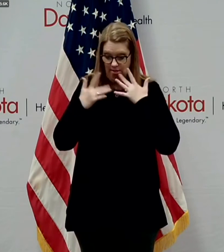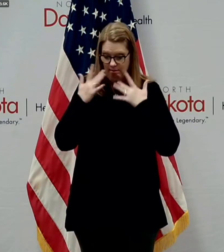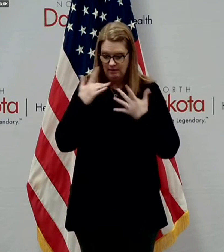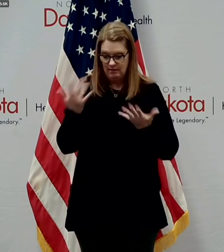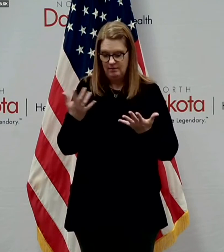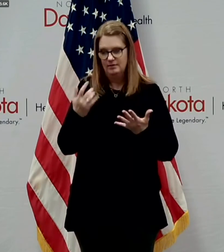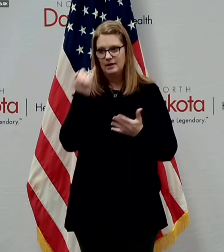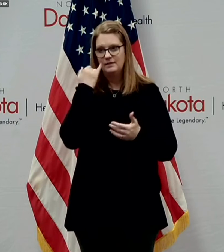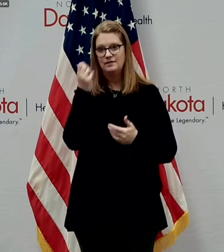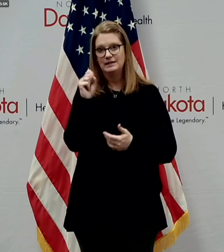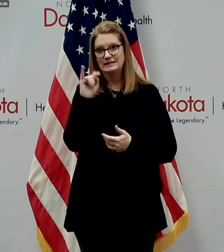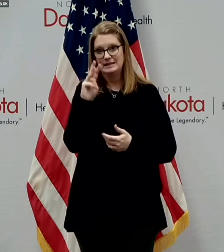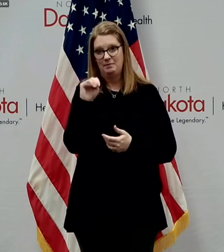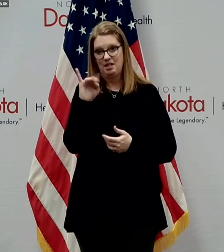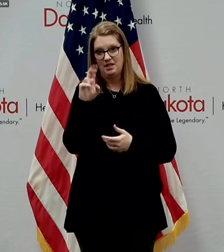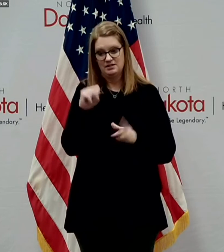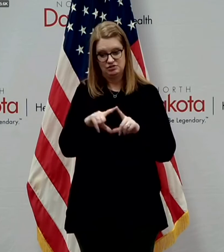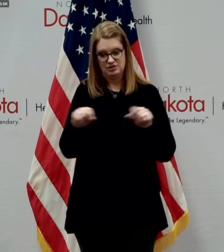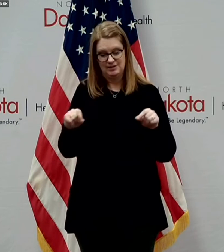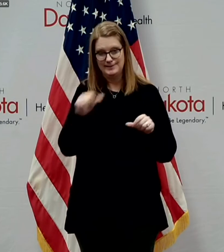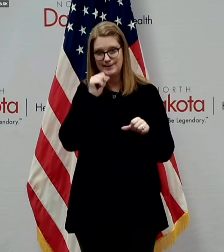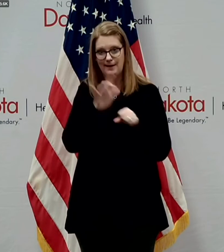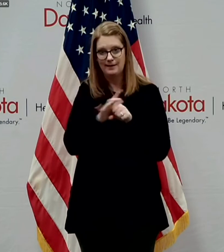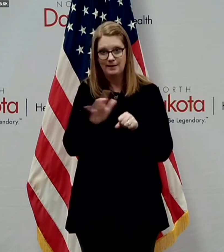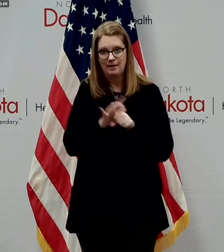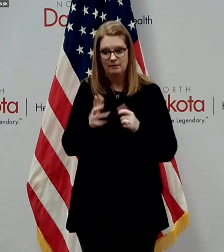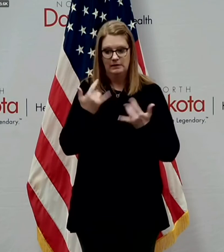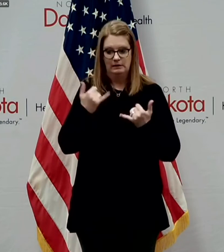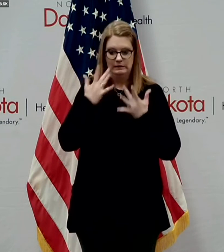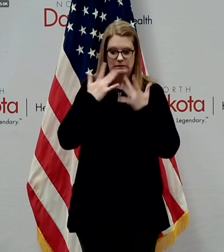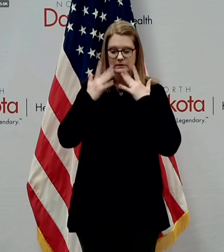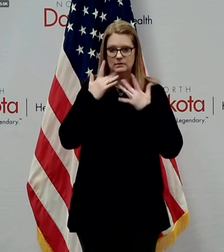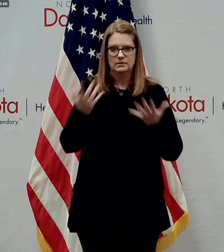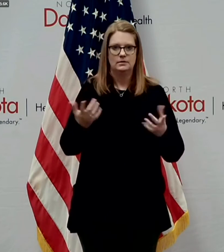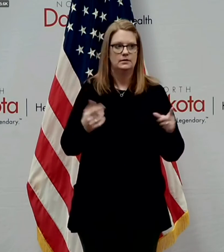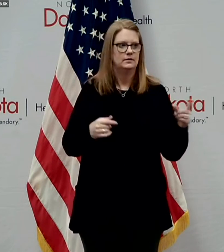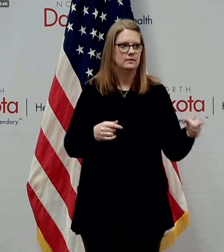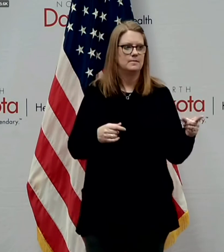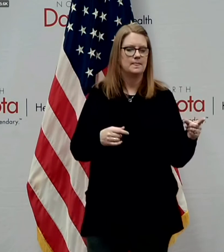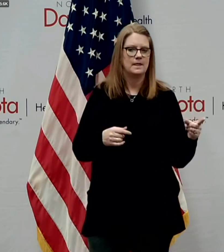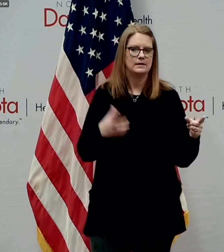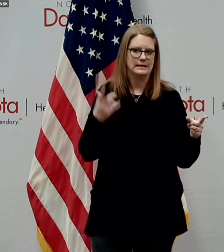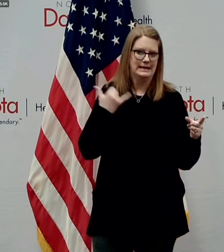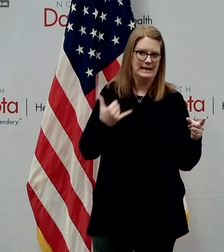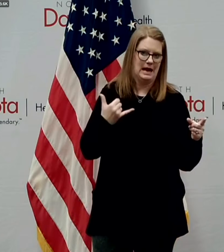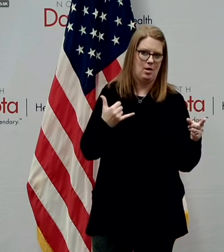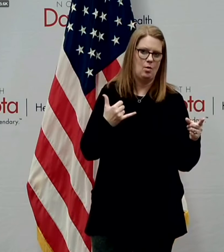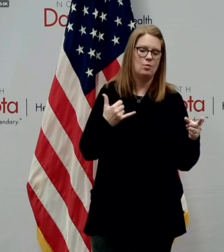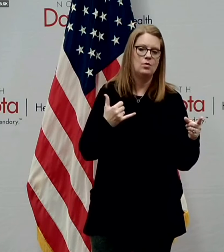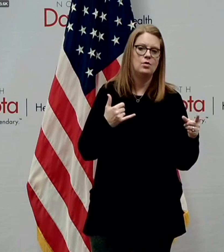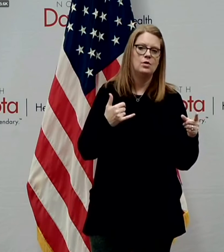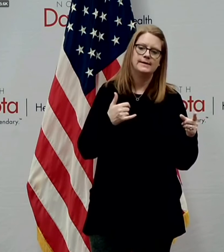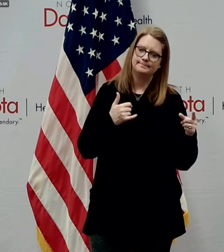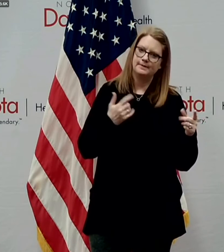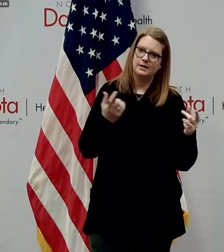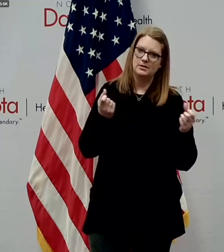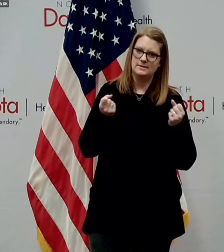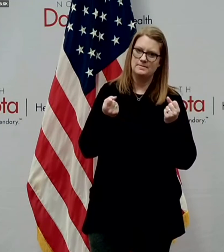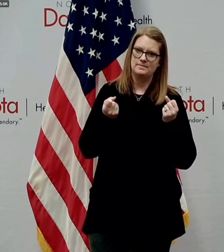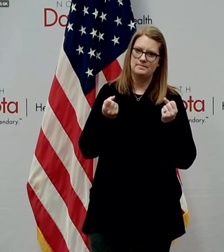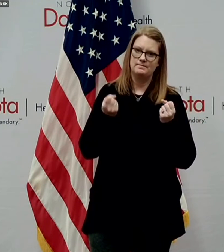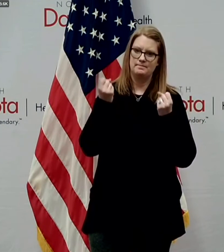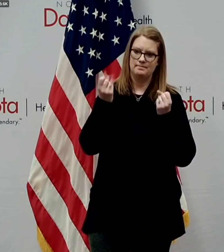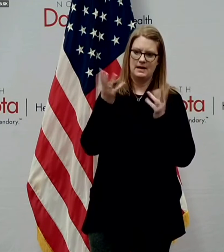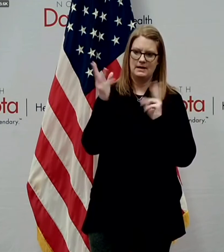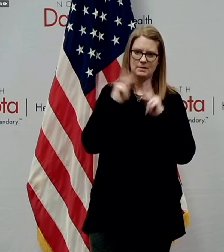the stimulus check is not enough for them. Well, I think the one piece that we're looking at, because I think many people will get